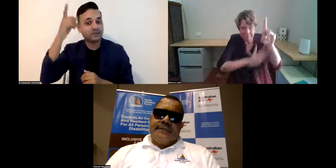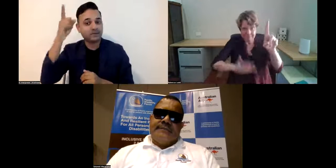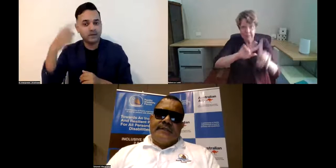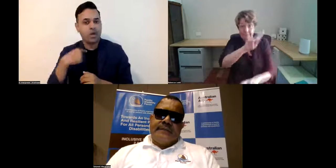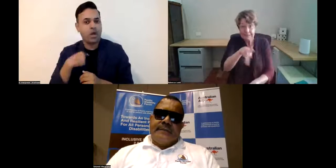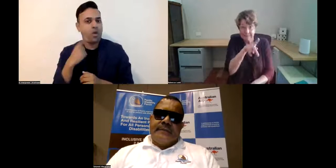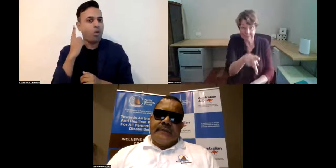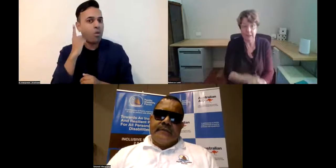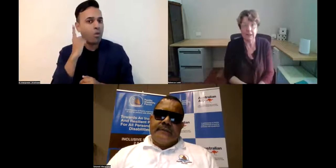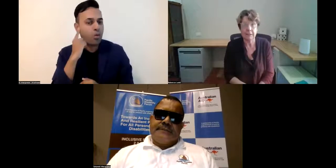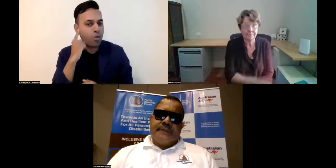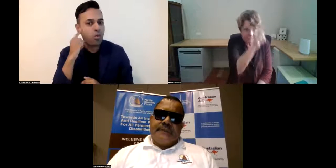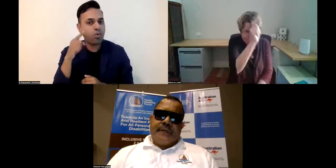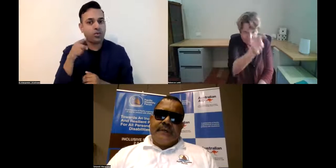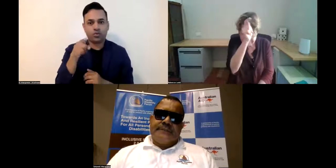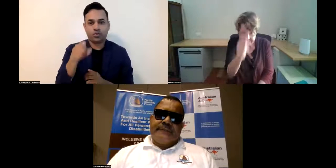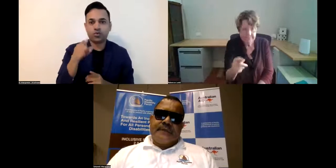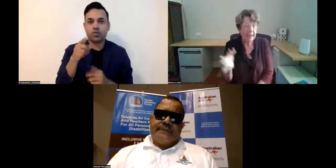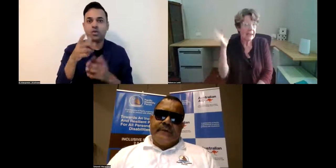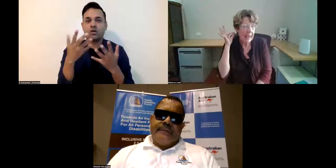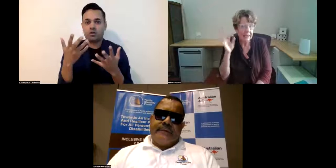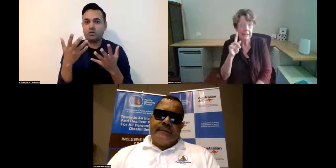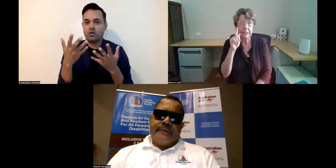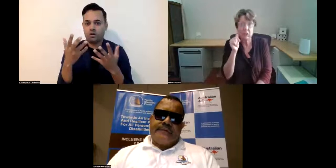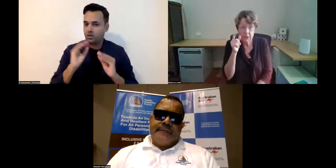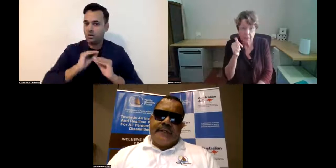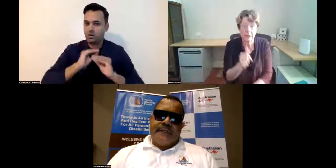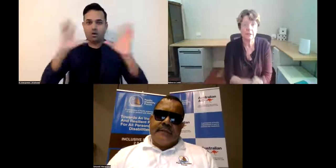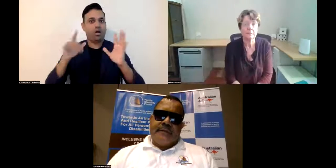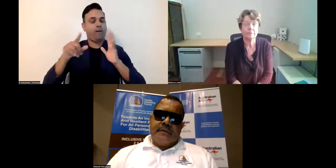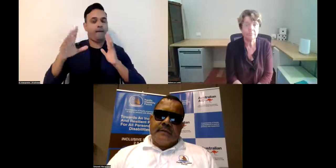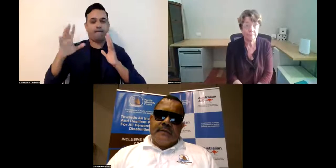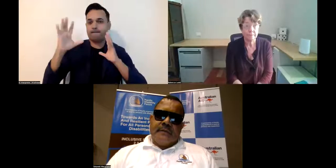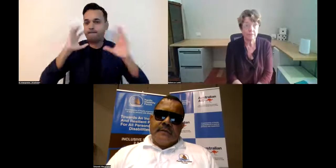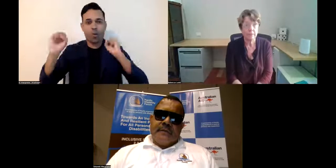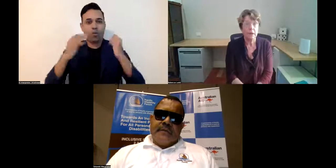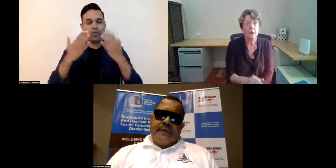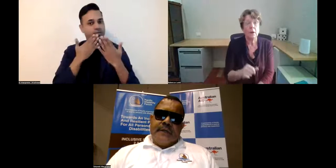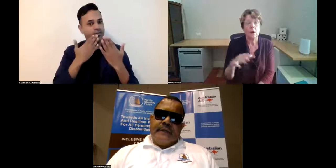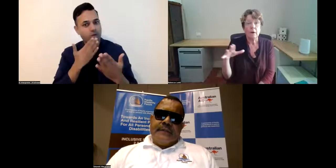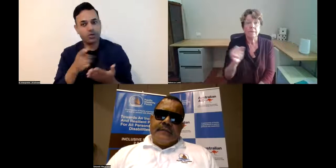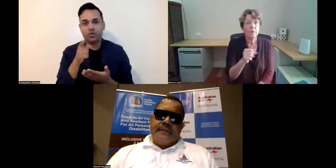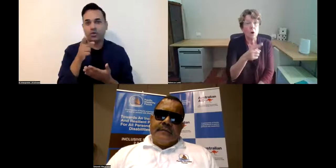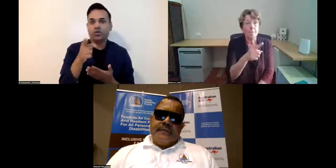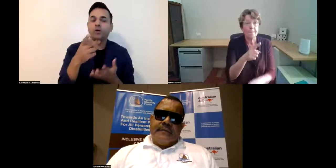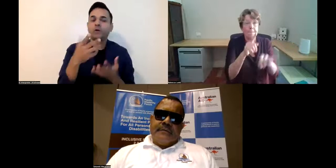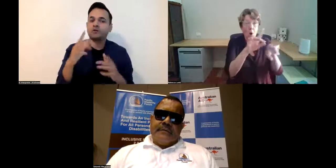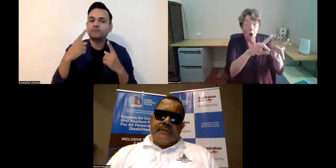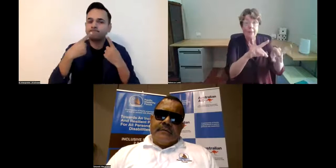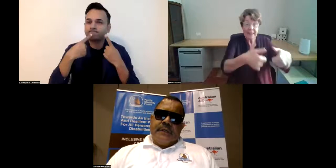Excellencies, ladies and gentlemen, colleagues, our next speaker is from the government of Australia, but I will